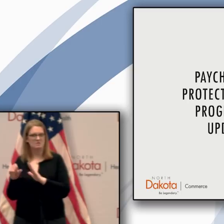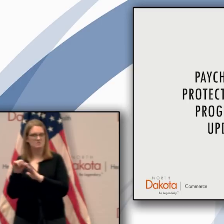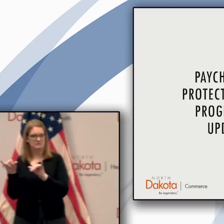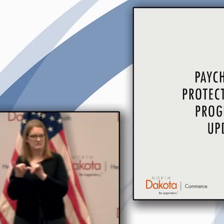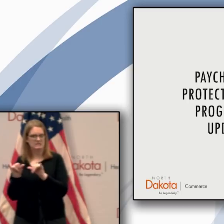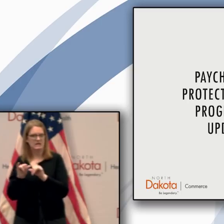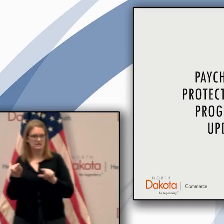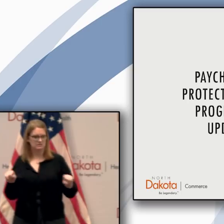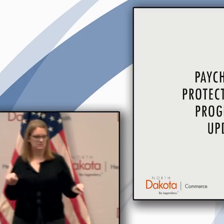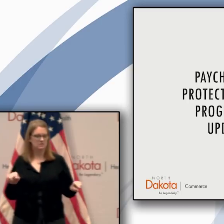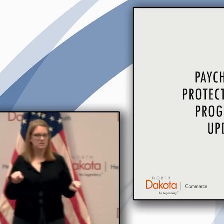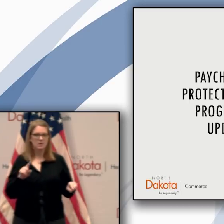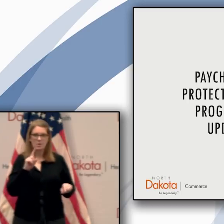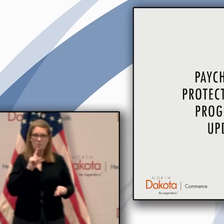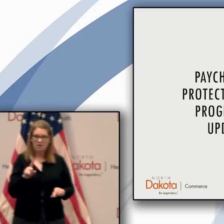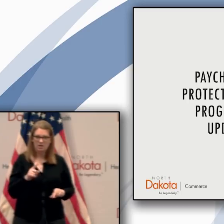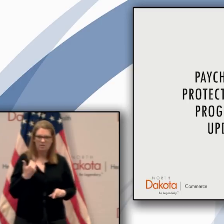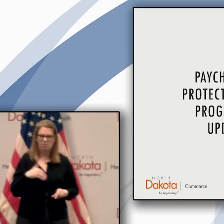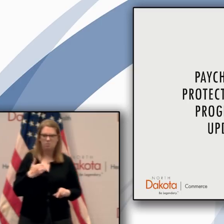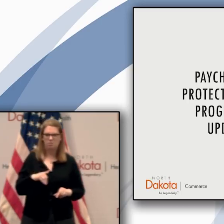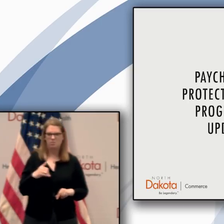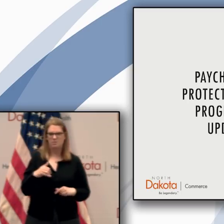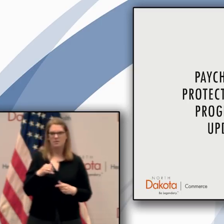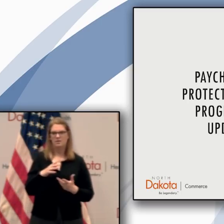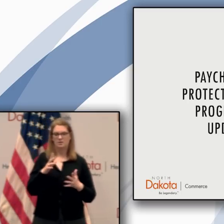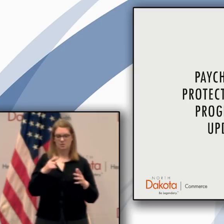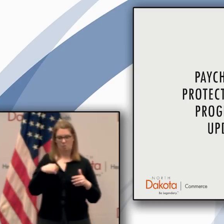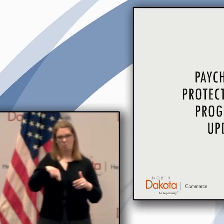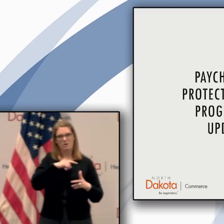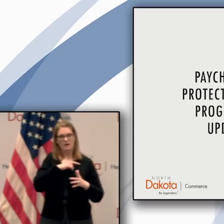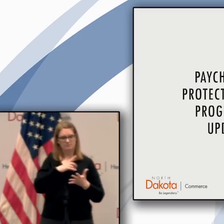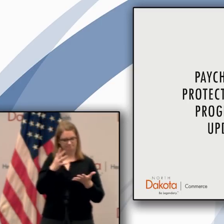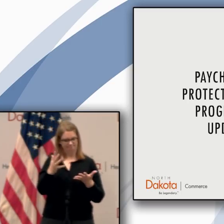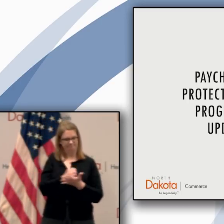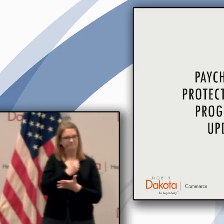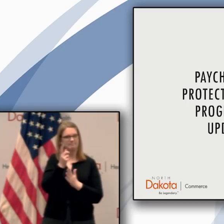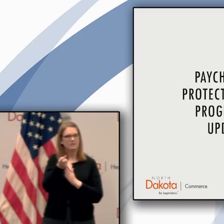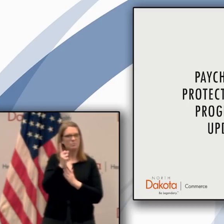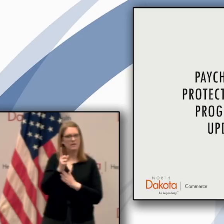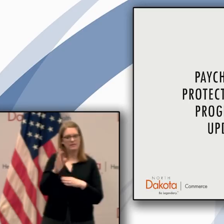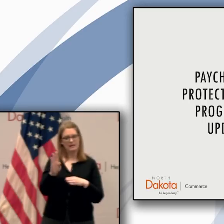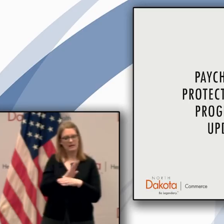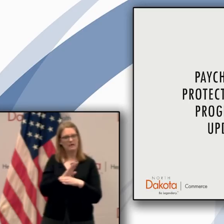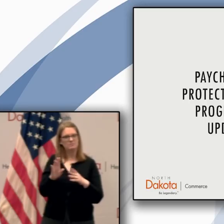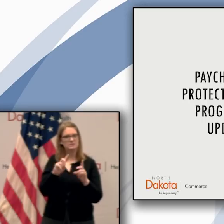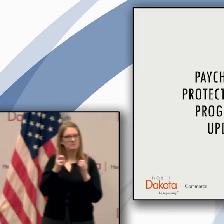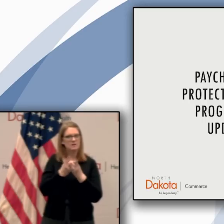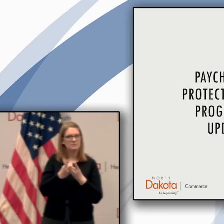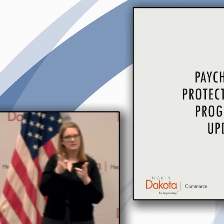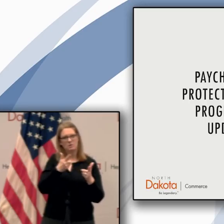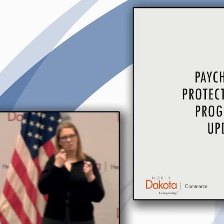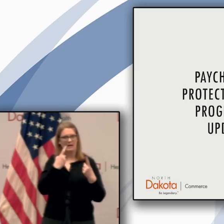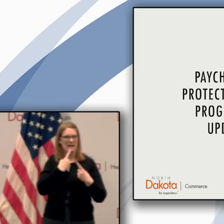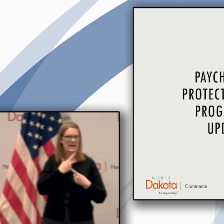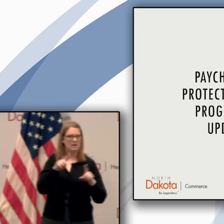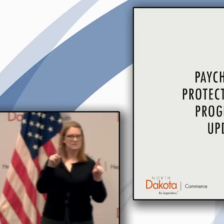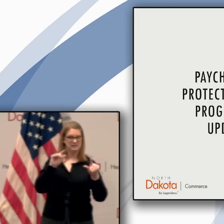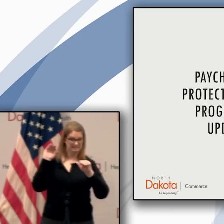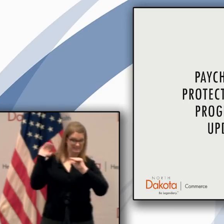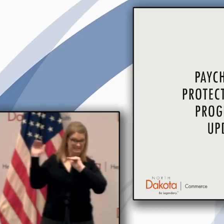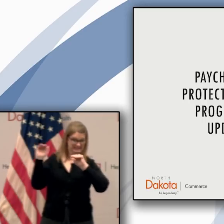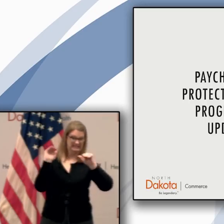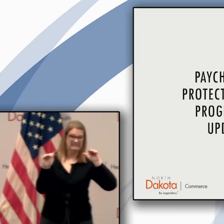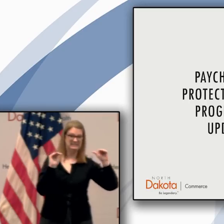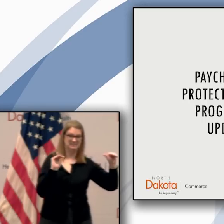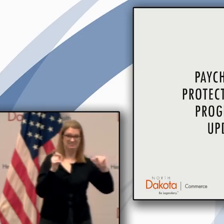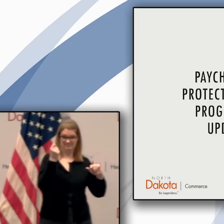the urgency and cooperative spirit with which we acted. From the Commerce Department's quick analysis and announcement of the programs through